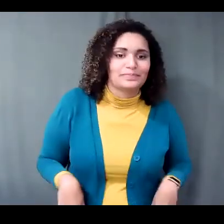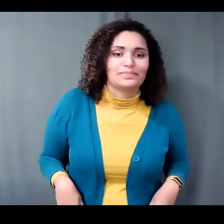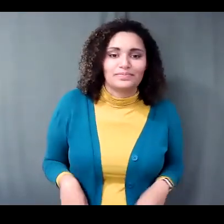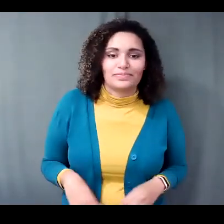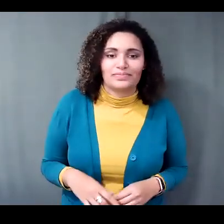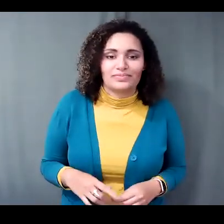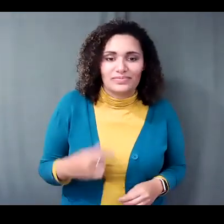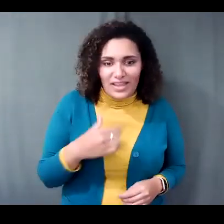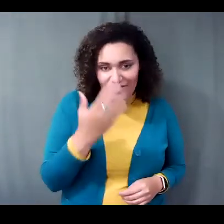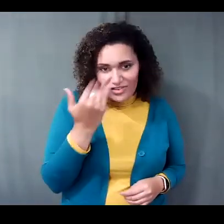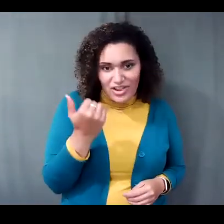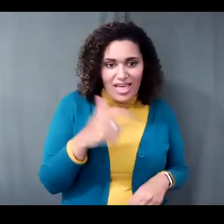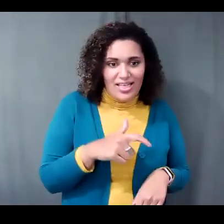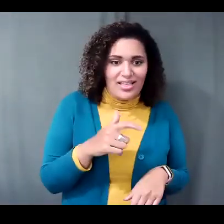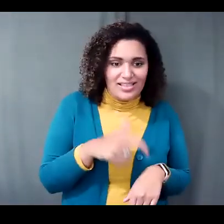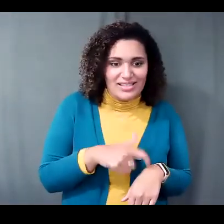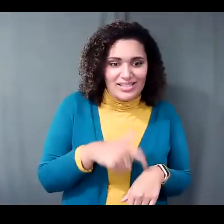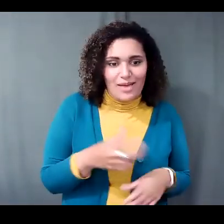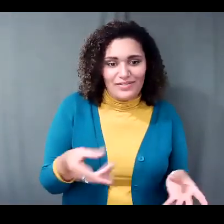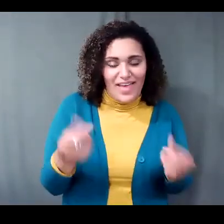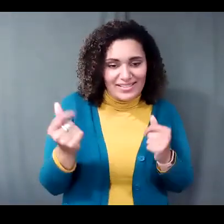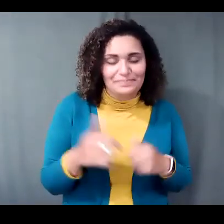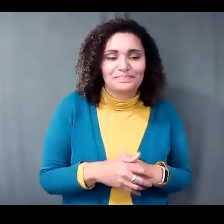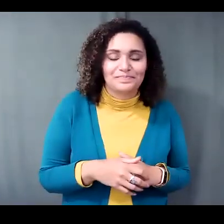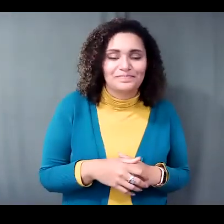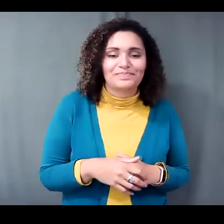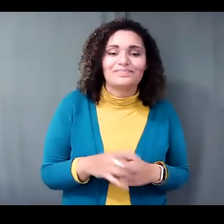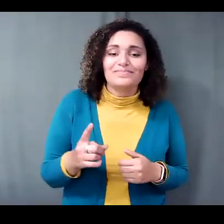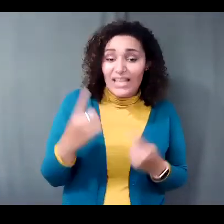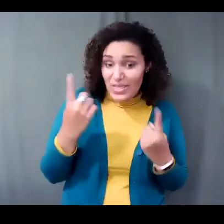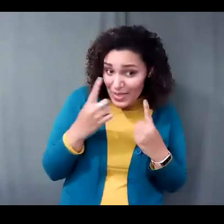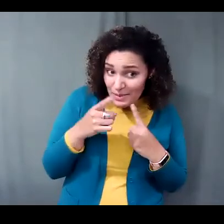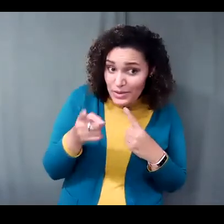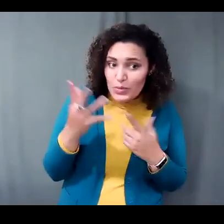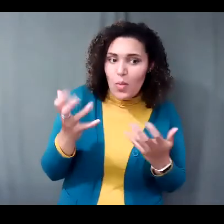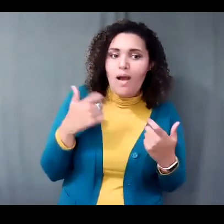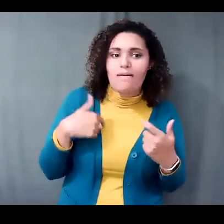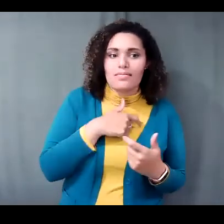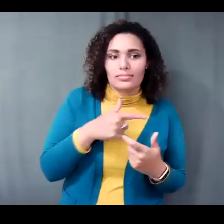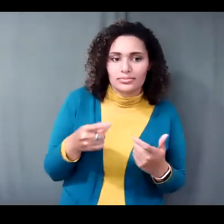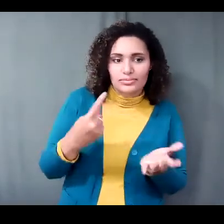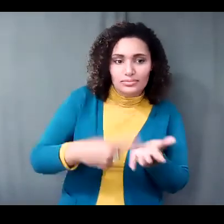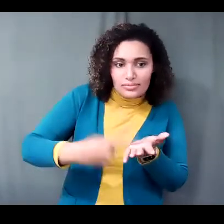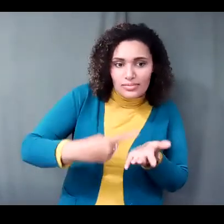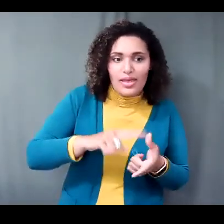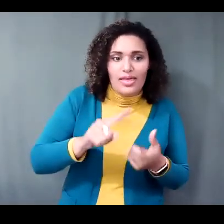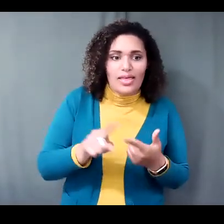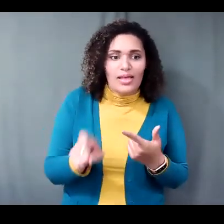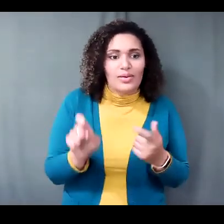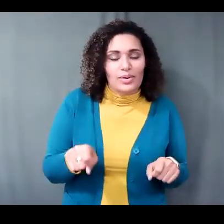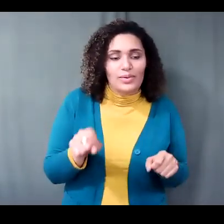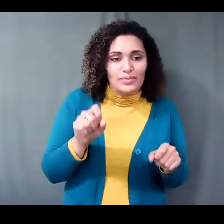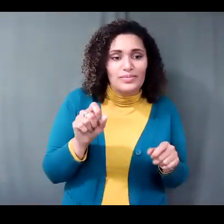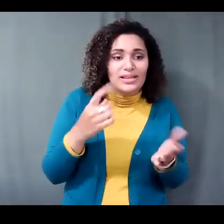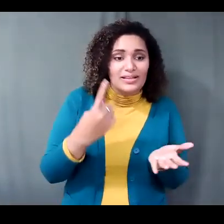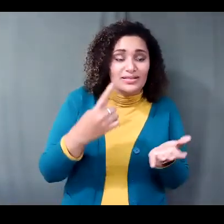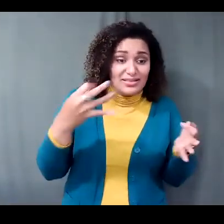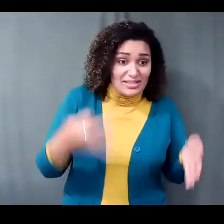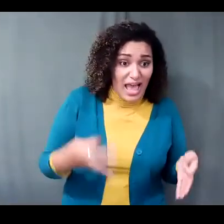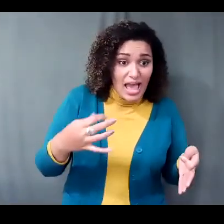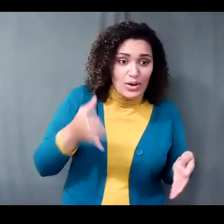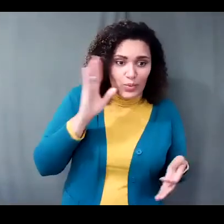them because I don't know. To me, that's kind of. We have a cycle dessert in our dessert, just saying. But that's okay. If you can